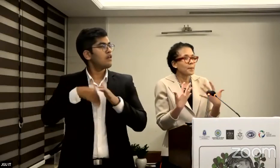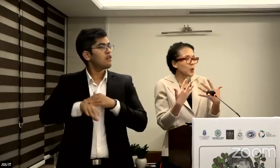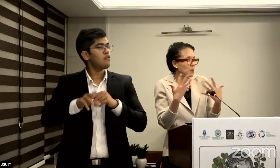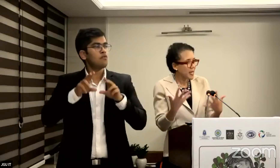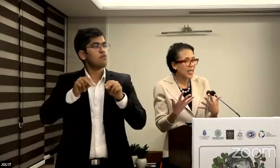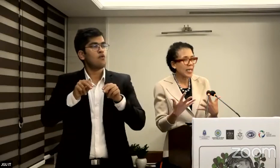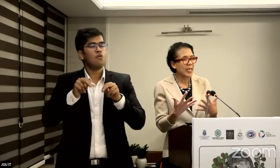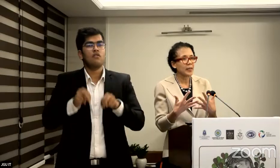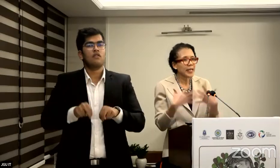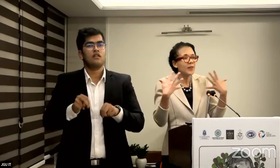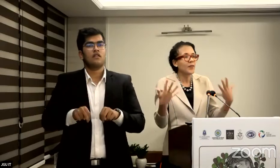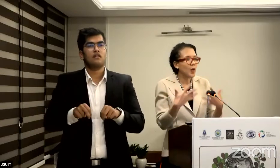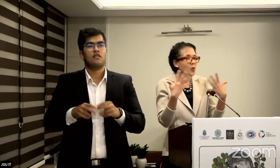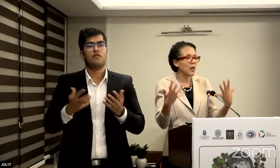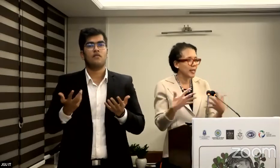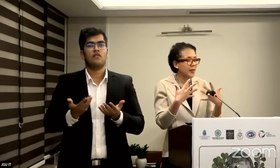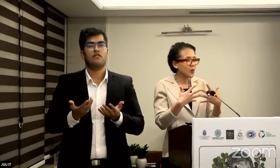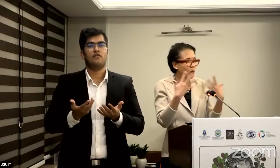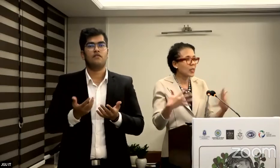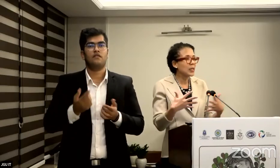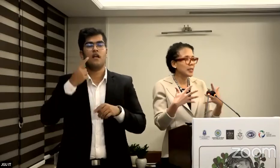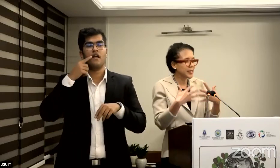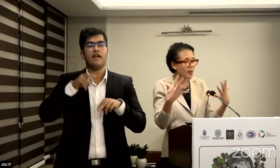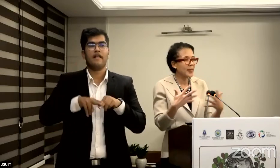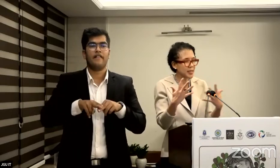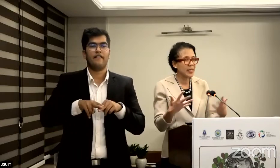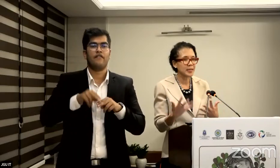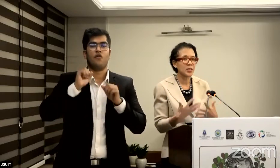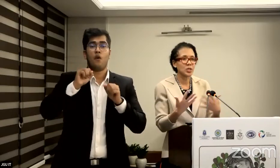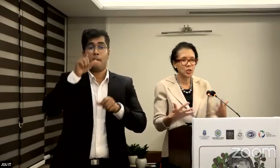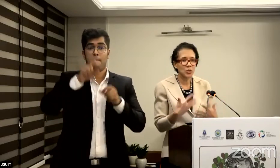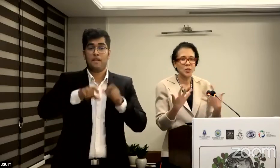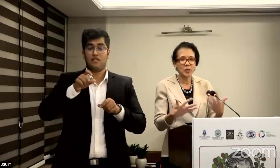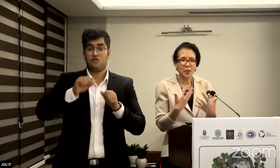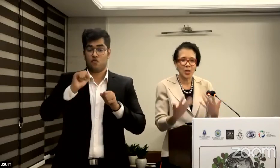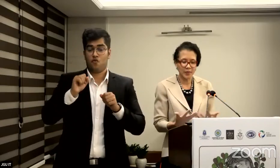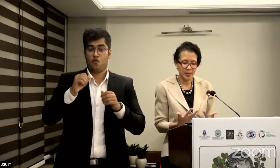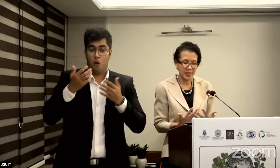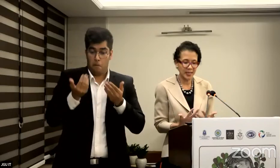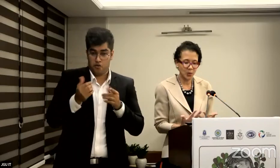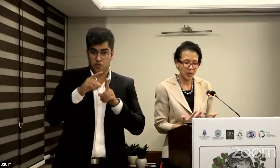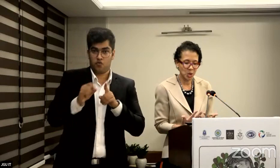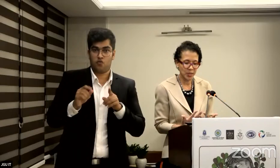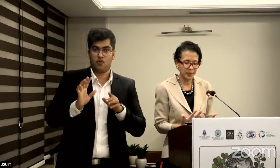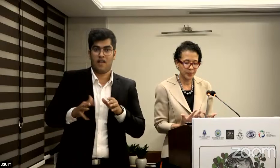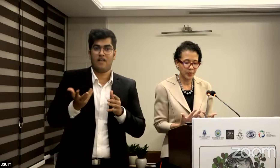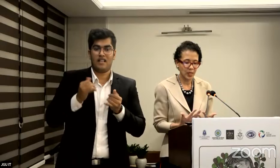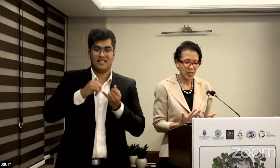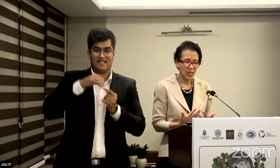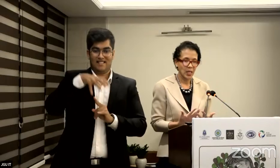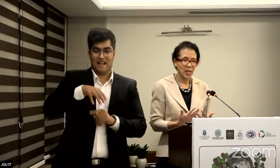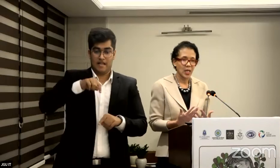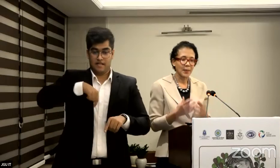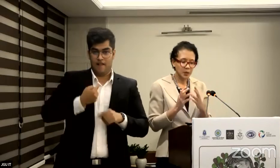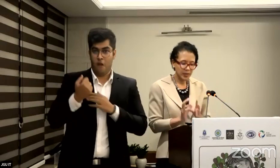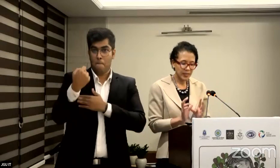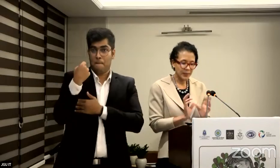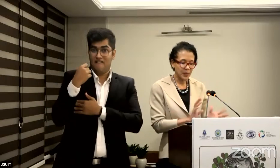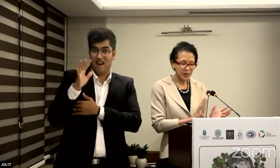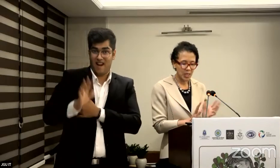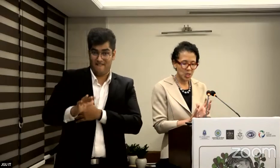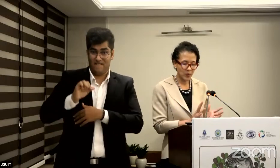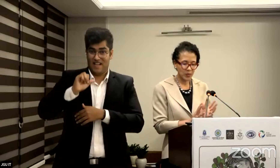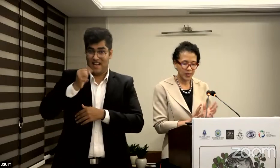only permitting, if already the will and capacity existed to do so on the part of the state in question,